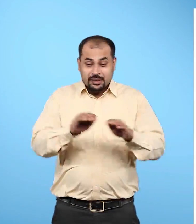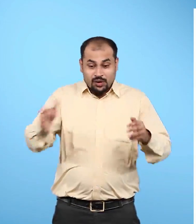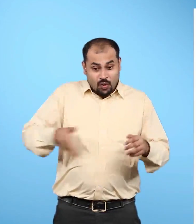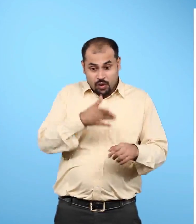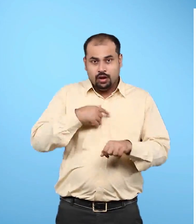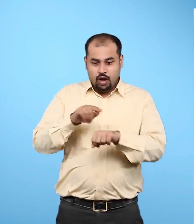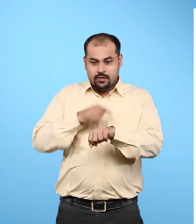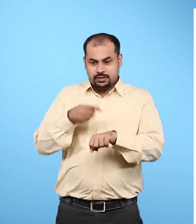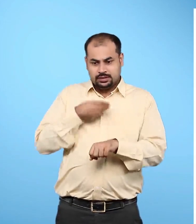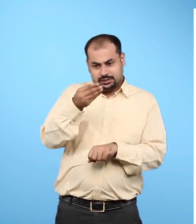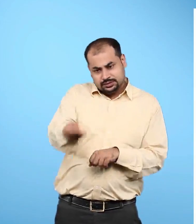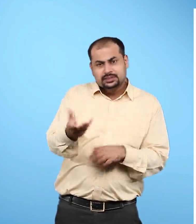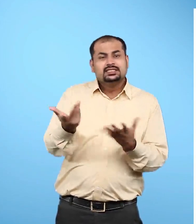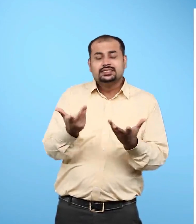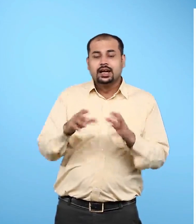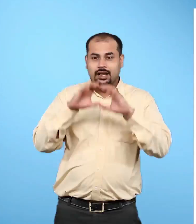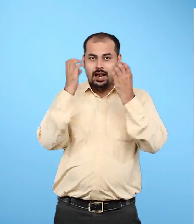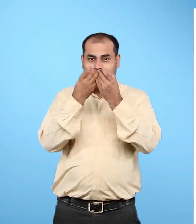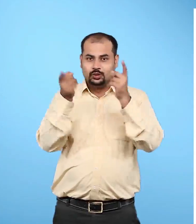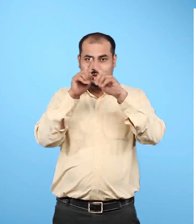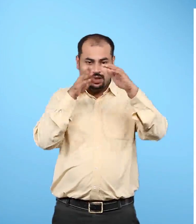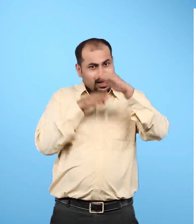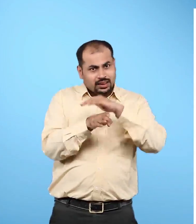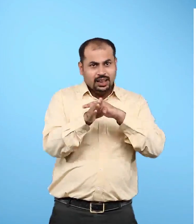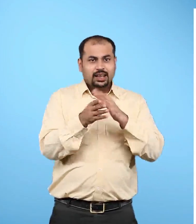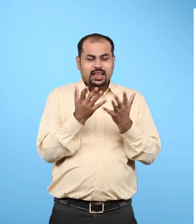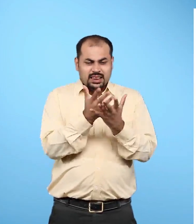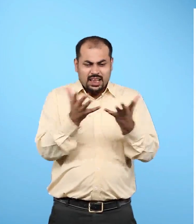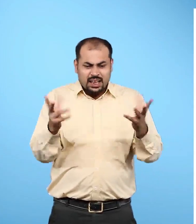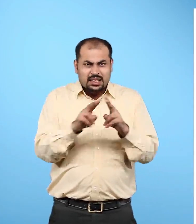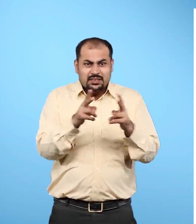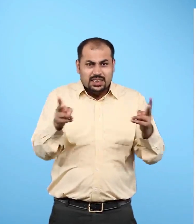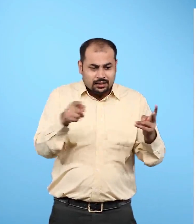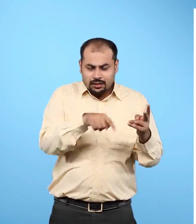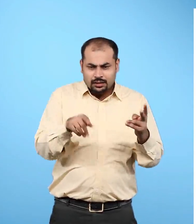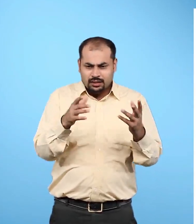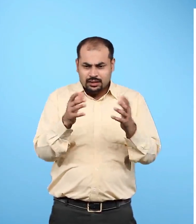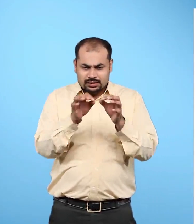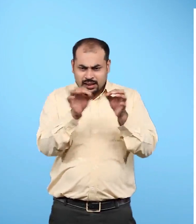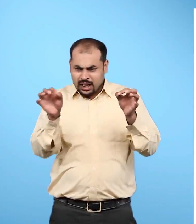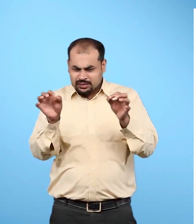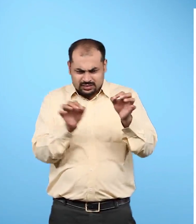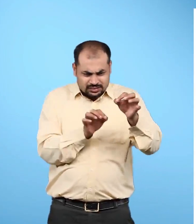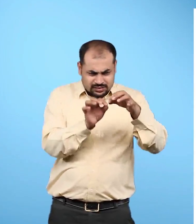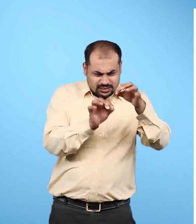Give them many opportunities in the classroom to compare things in terms of area and guess which is